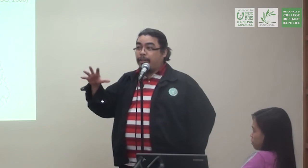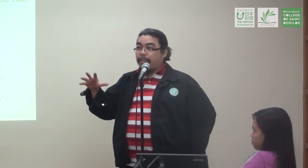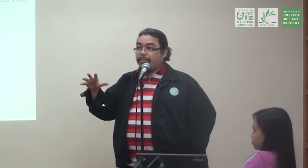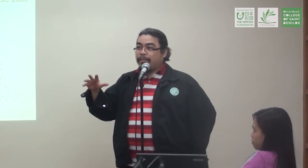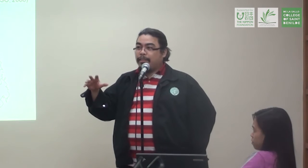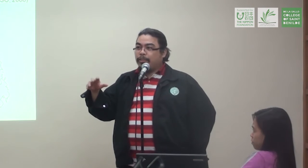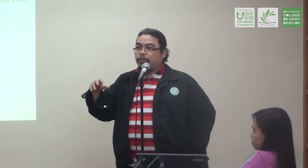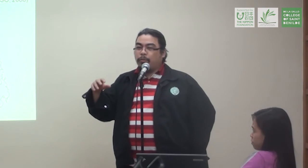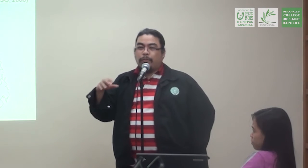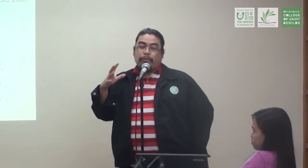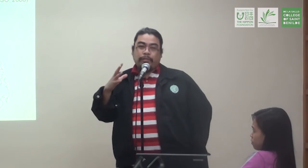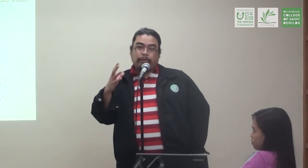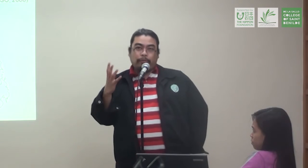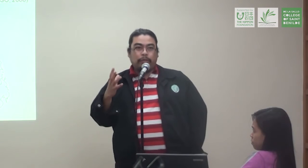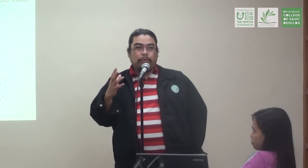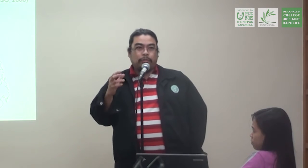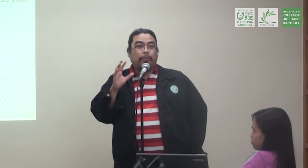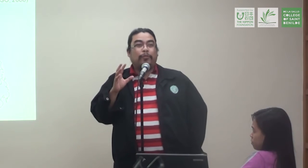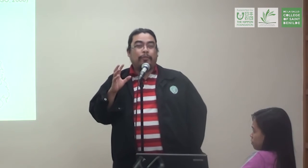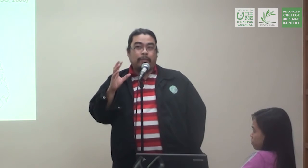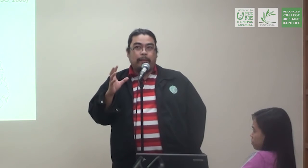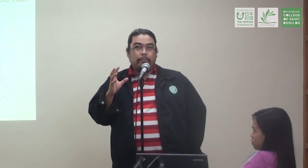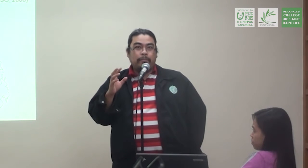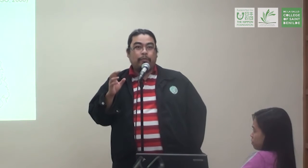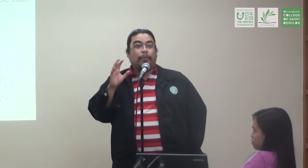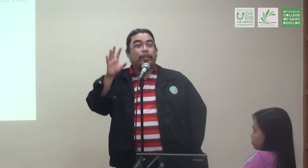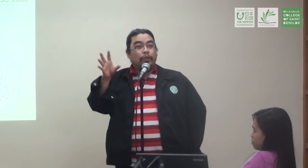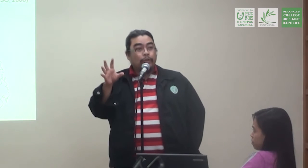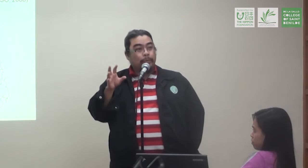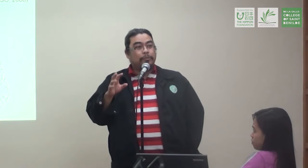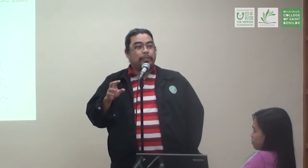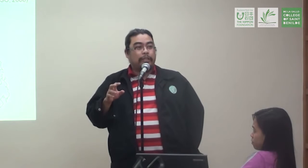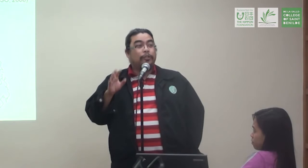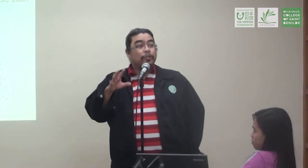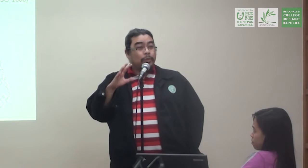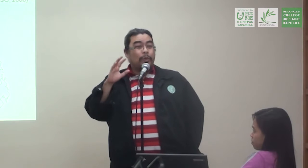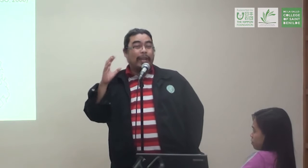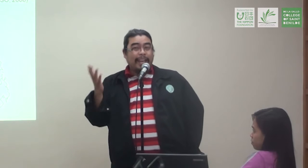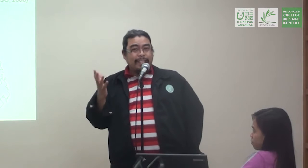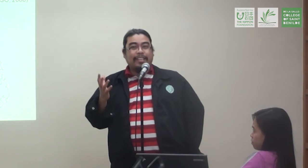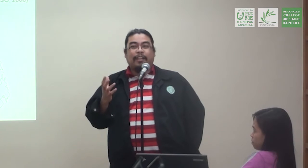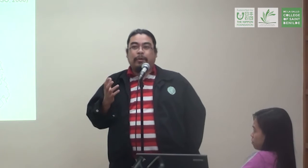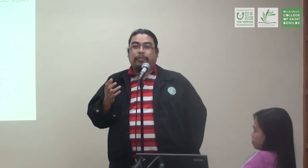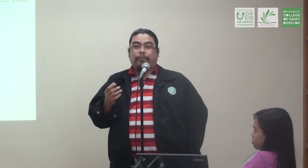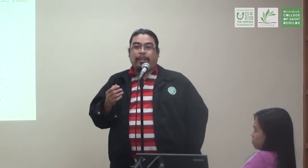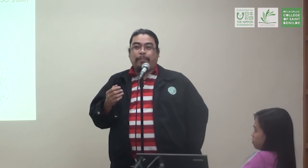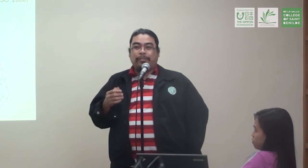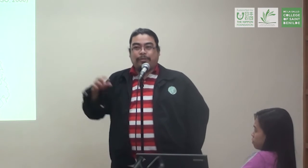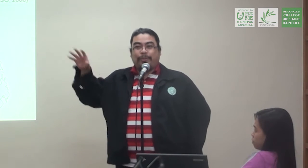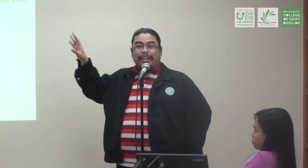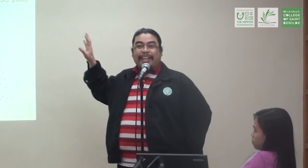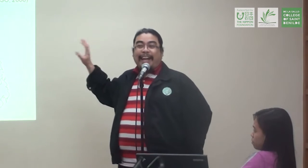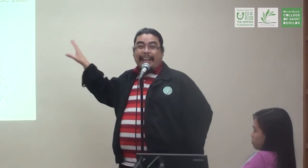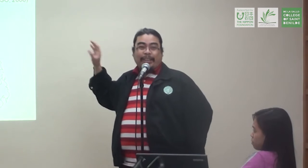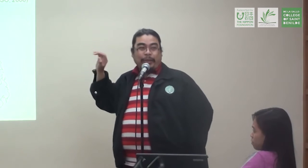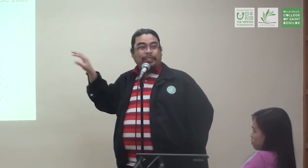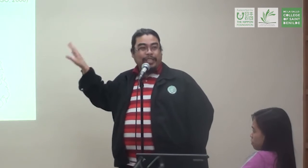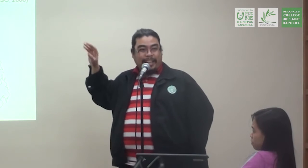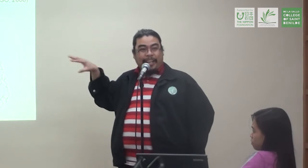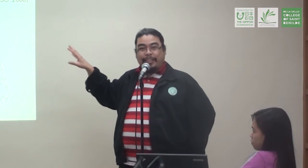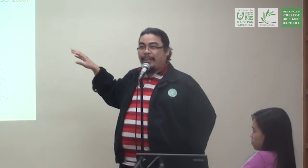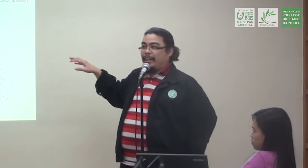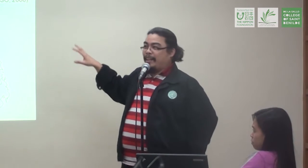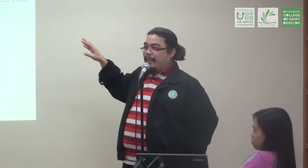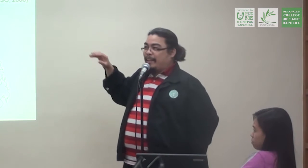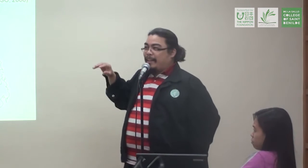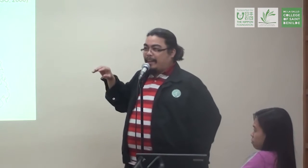different countries, so first and foremost, some of them from the Europe especially don't know anything about the Philippines. So I had to